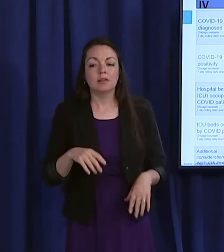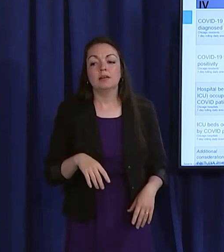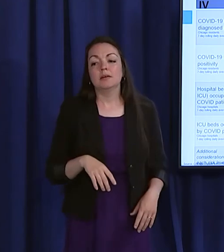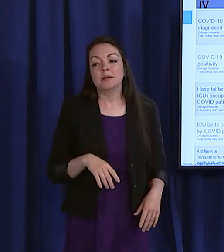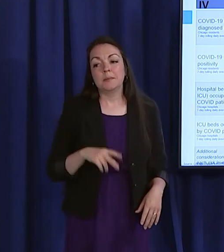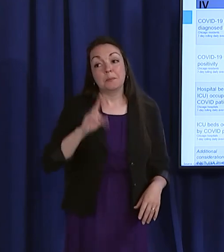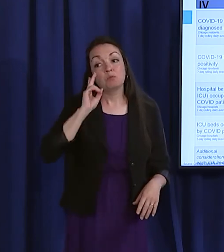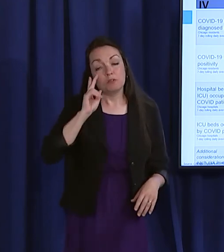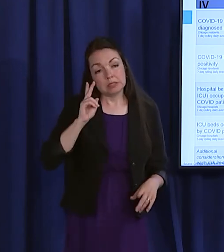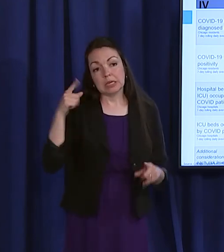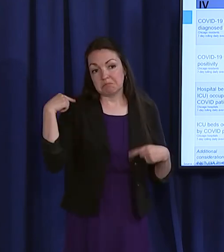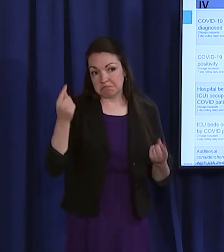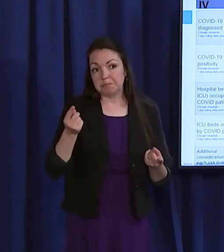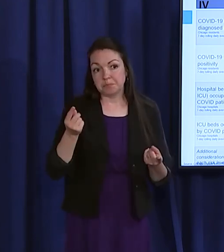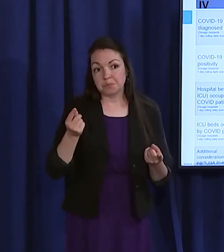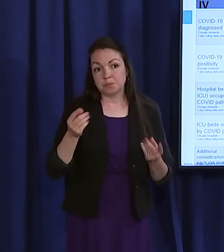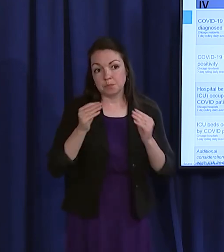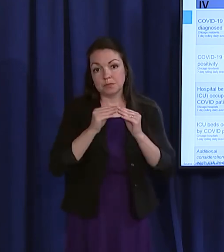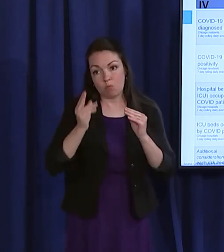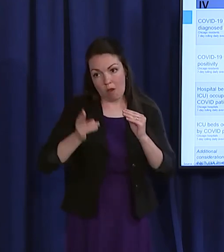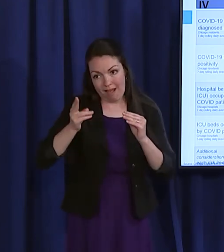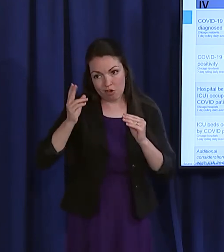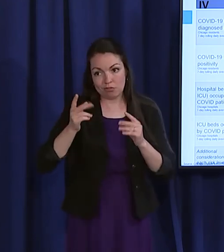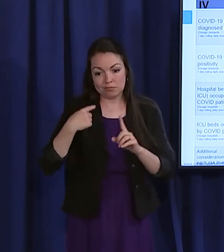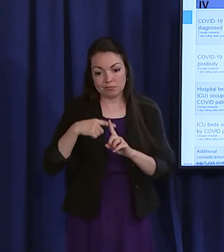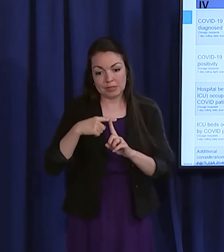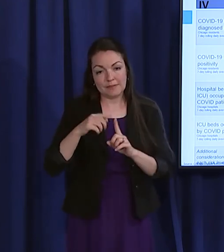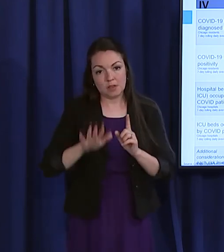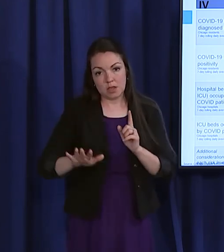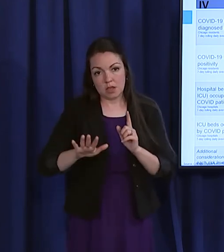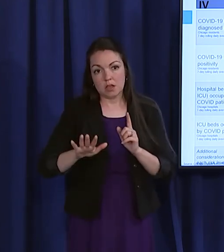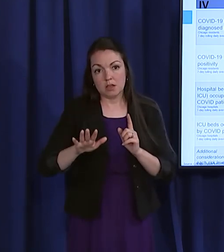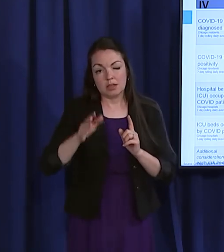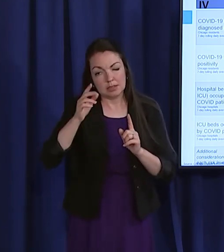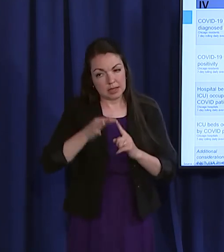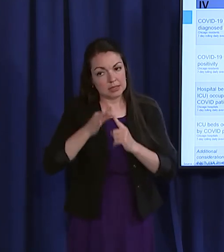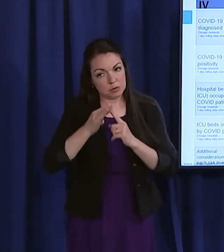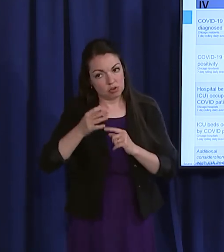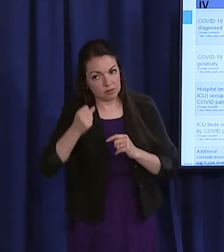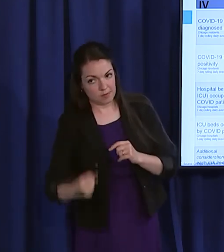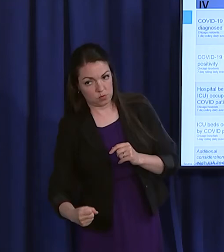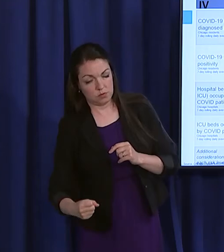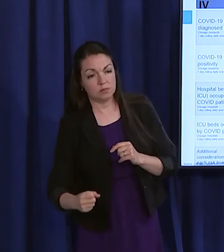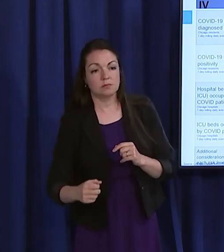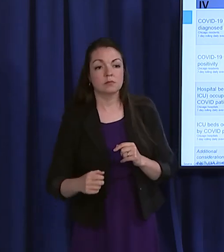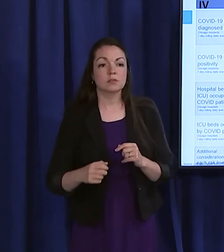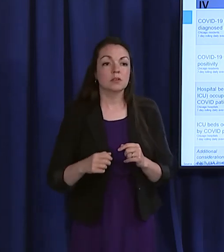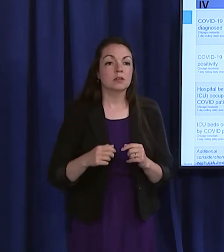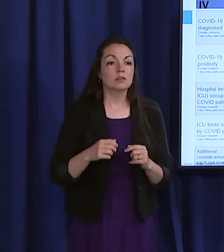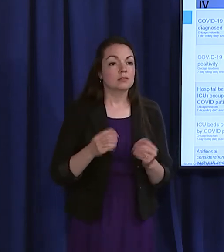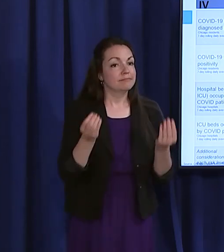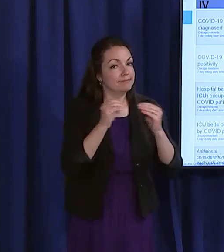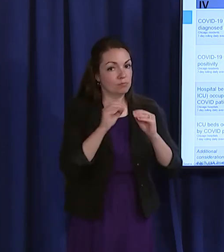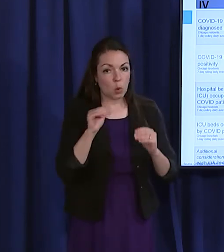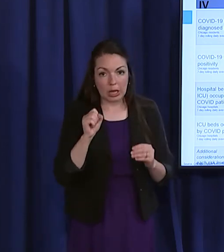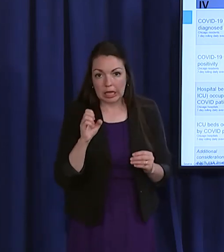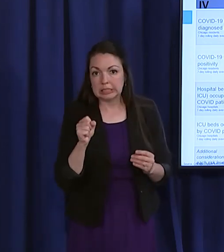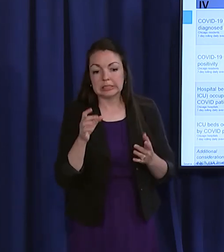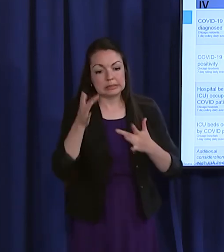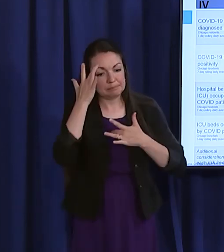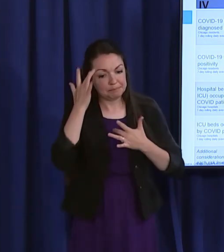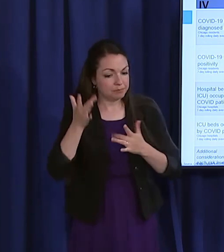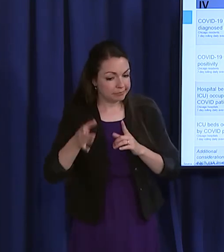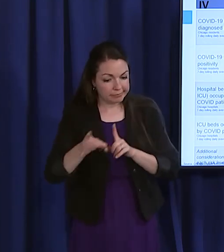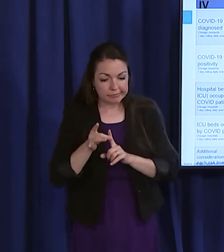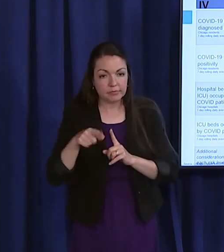seen consistently higher, as you know, positivity, especially on the far south side right now. There are just more cases there. And